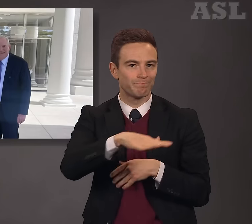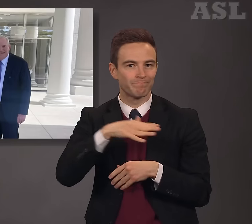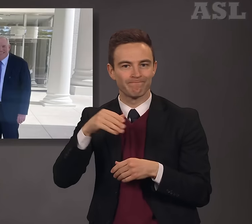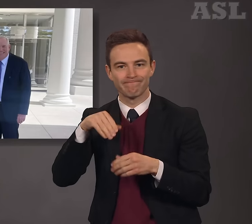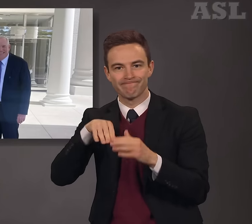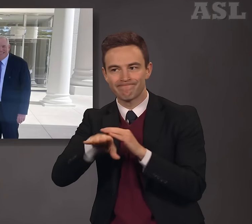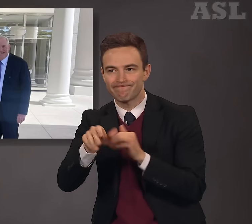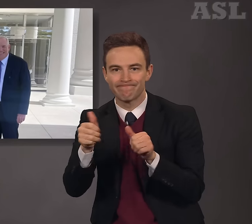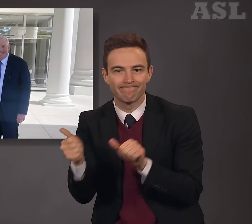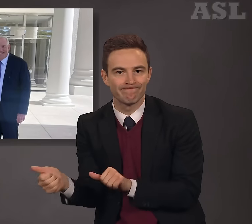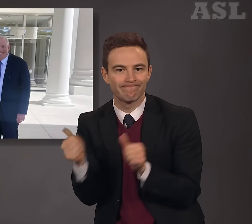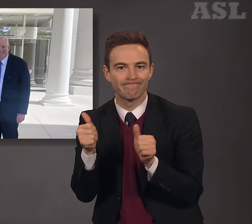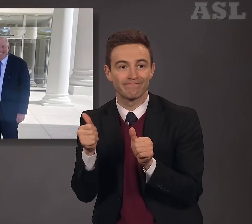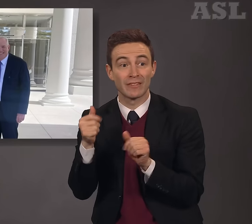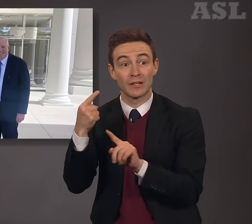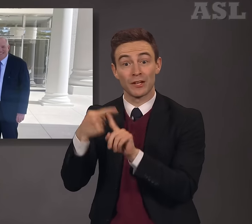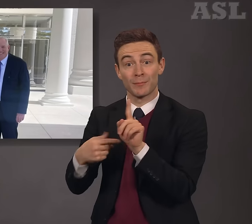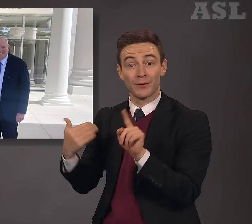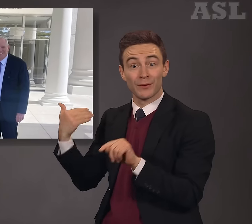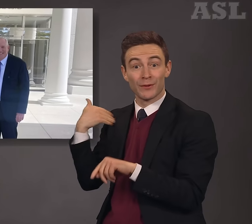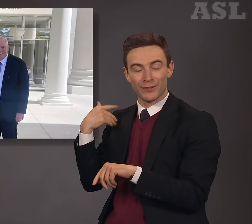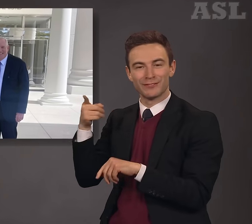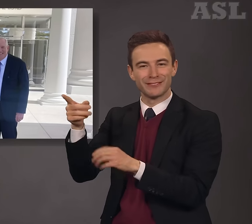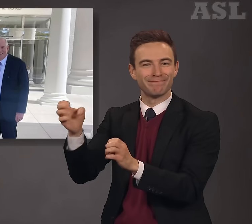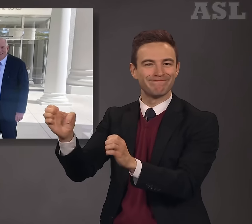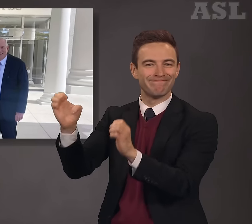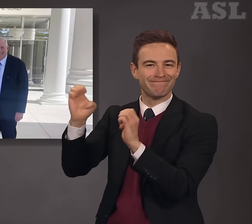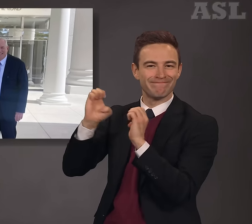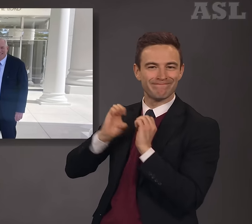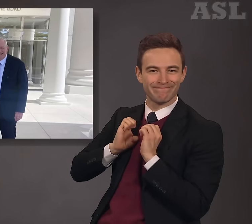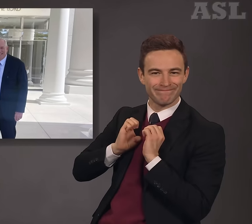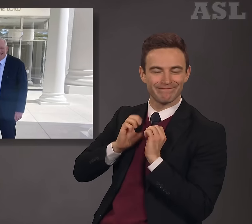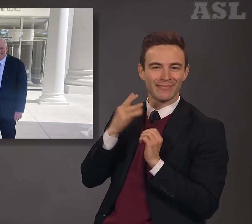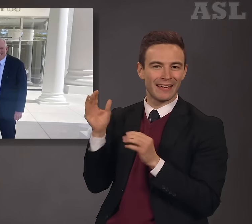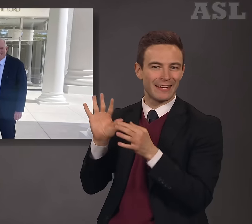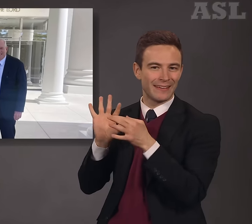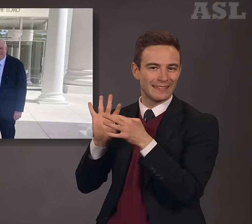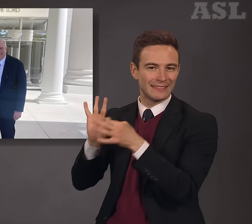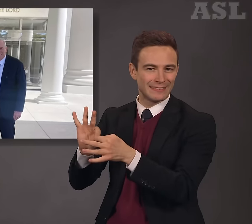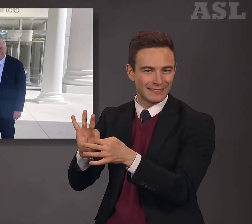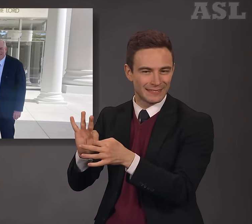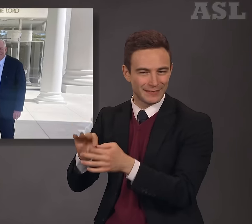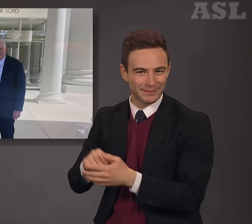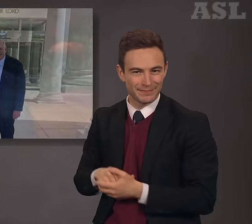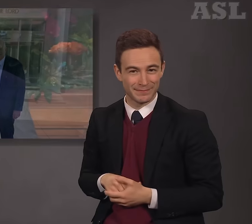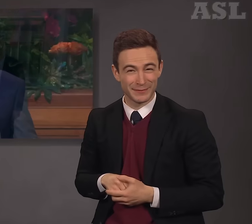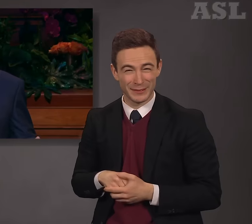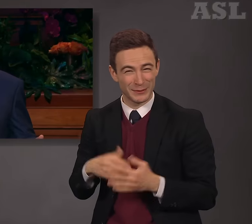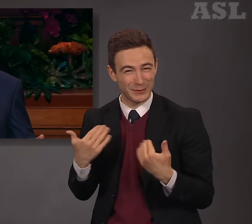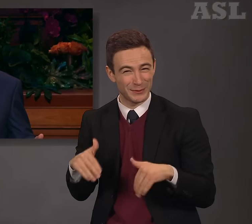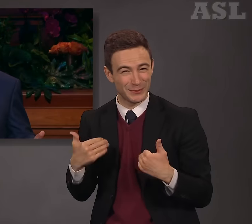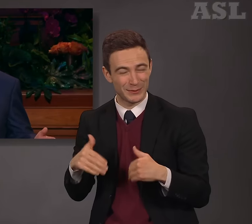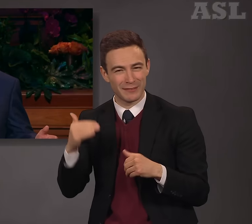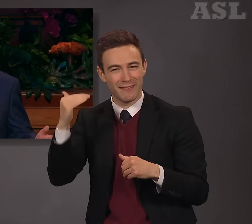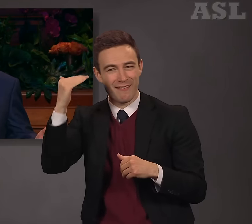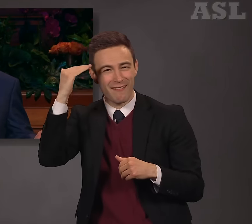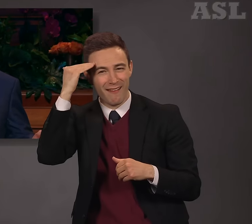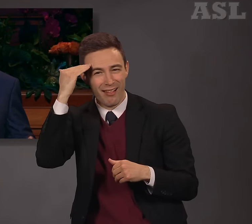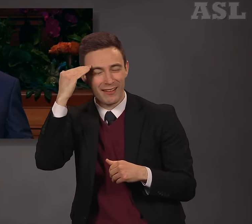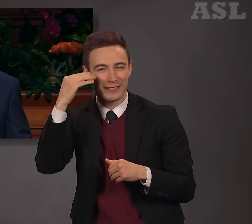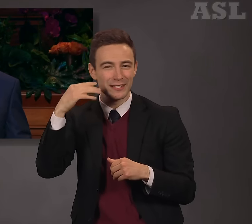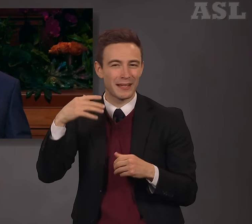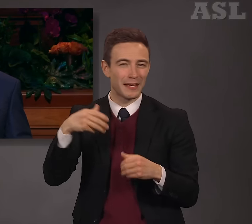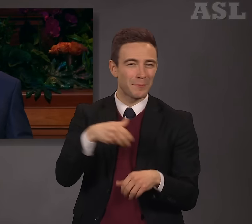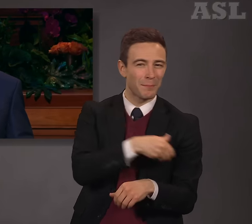over a month ago, she received her own endowment and sealing. The knowledge and power of God